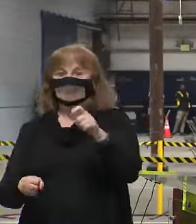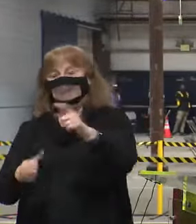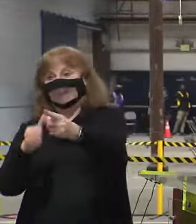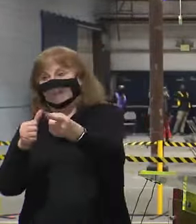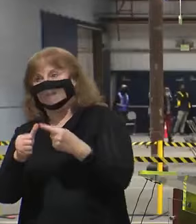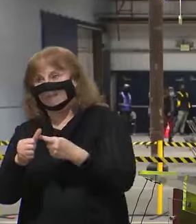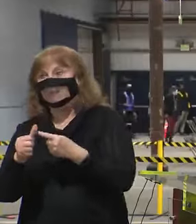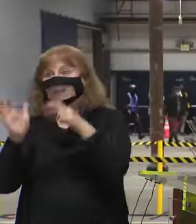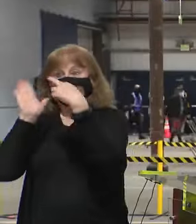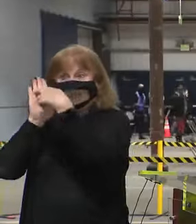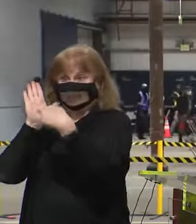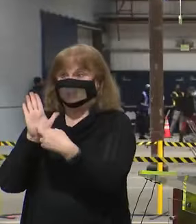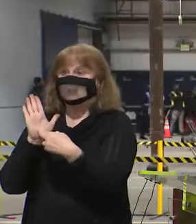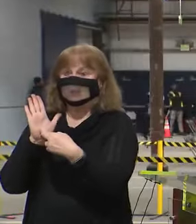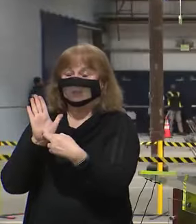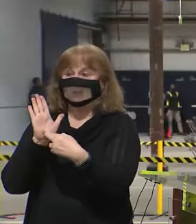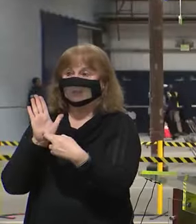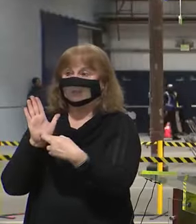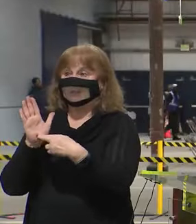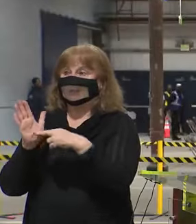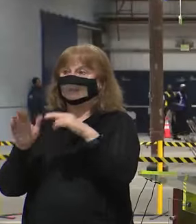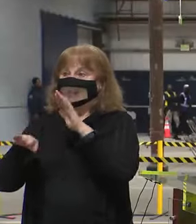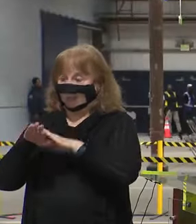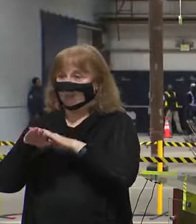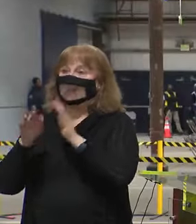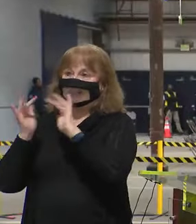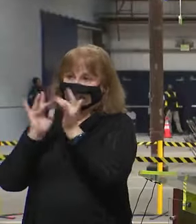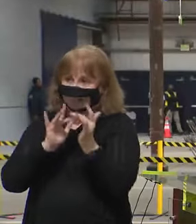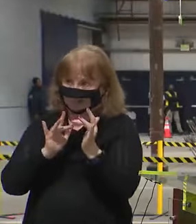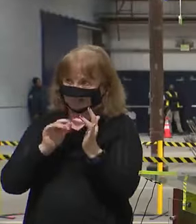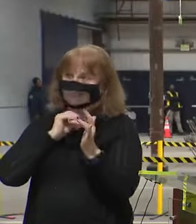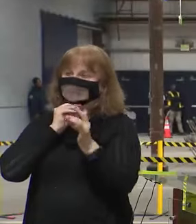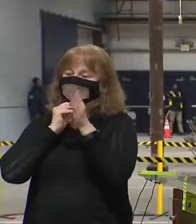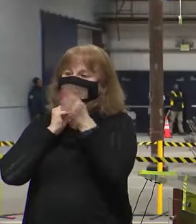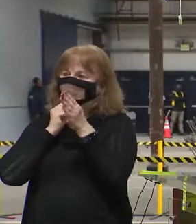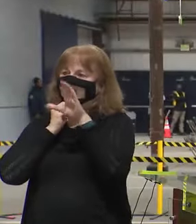first register at the vaccine registry. Go on to